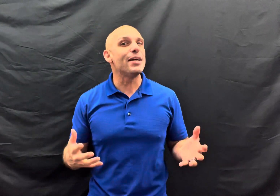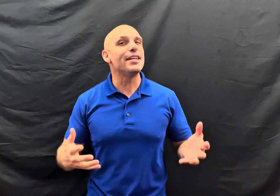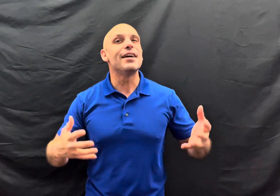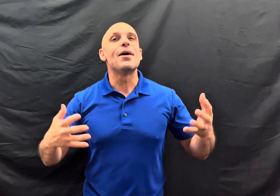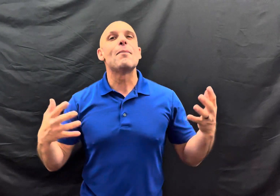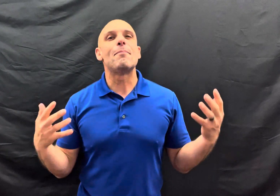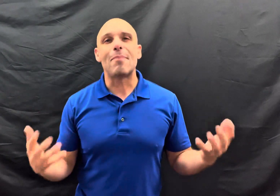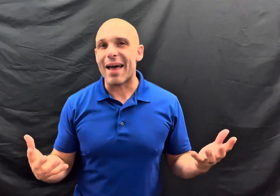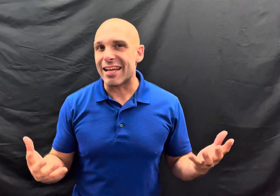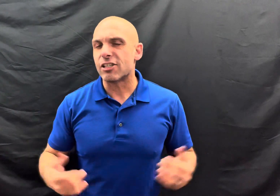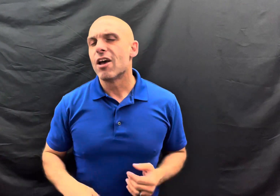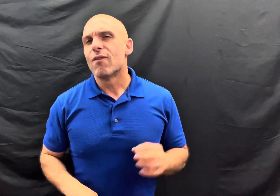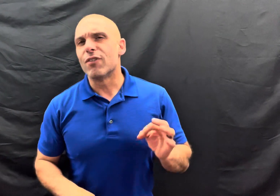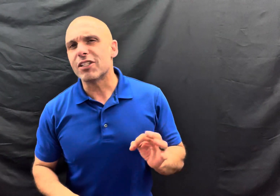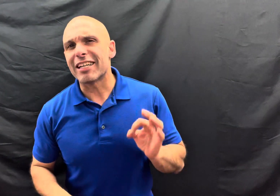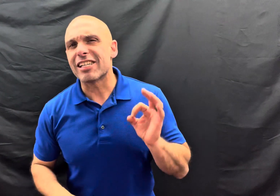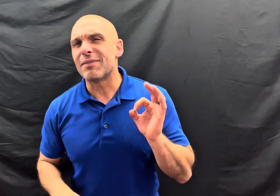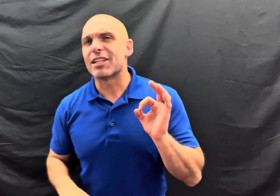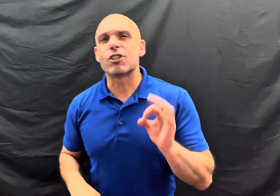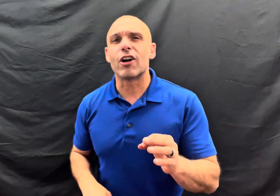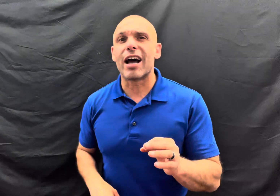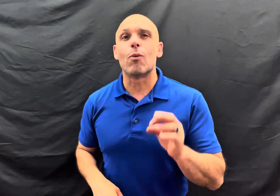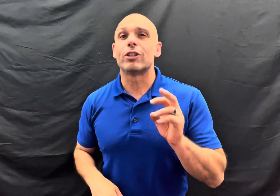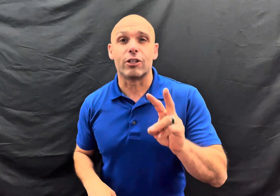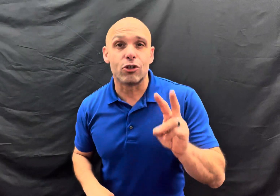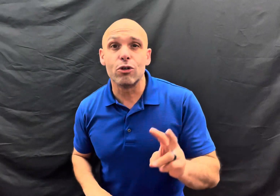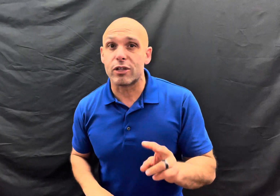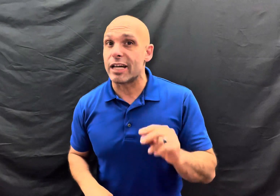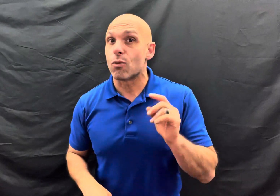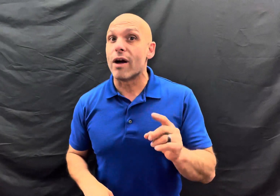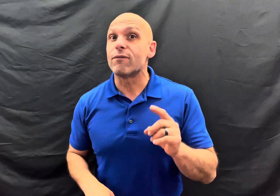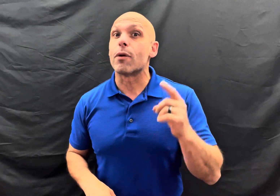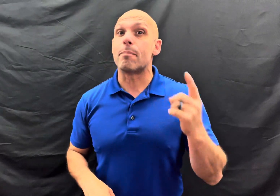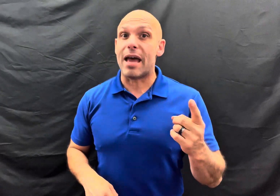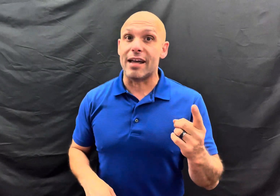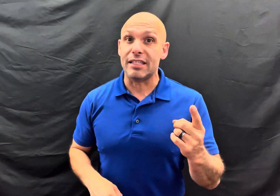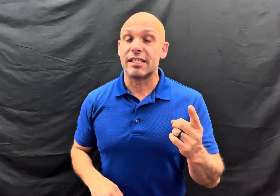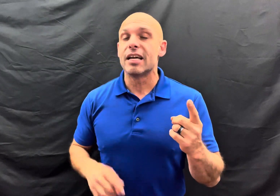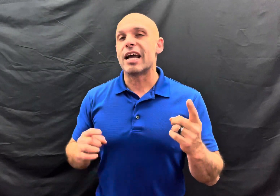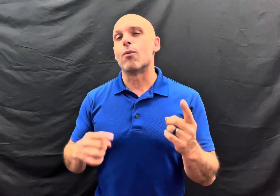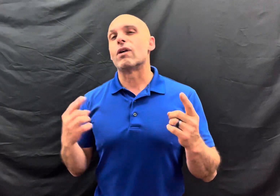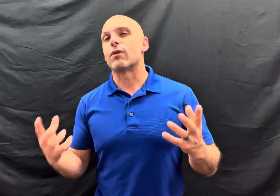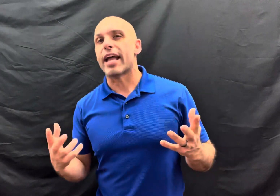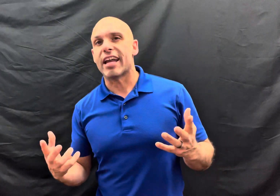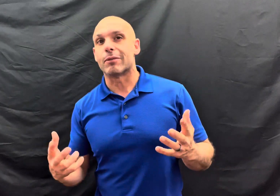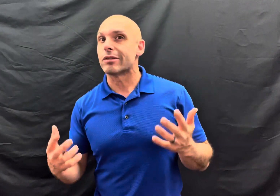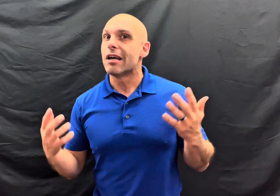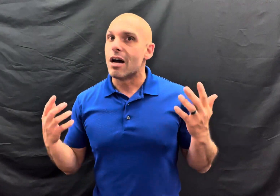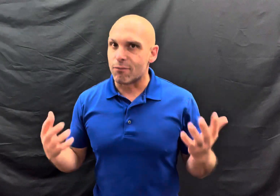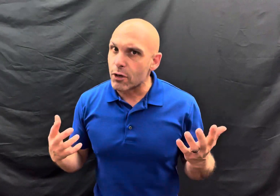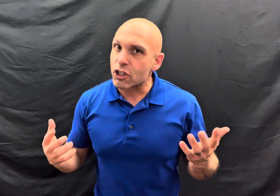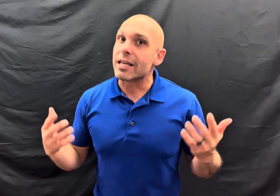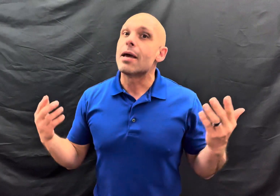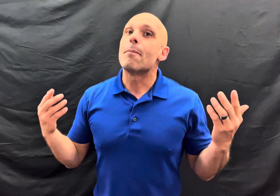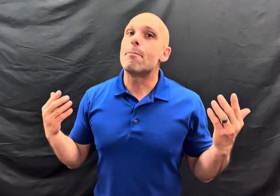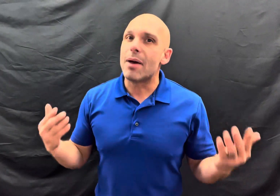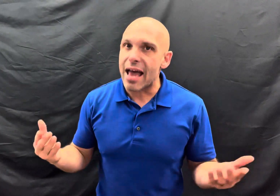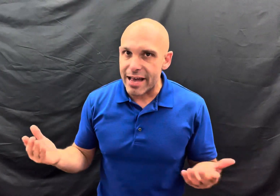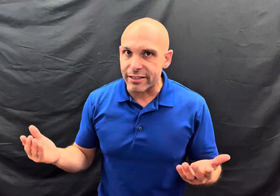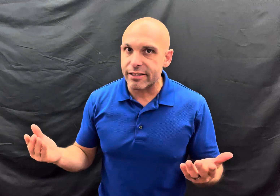common pets. First, I just want to start out with the two signs, one for pets and then one for animals. Unfortunately, pets